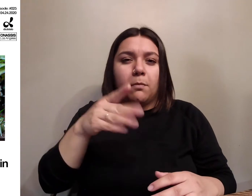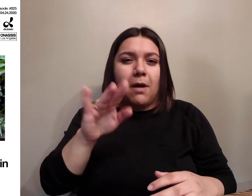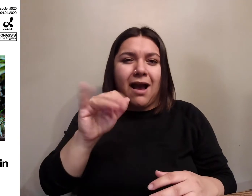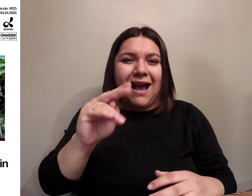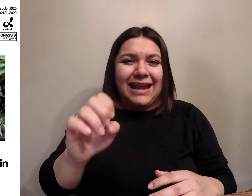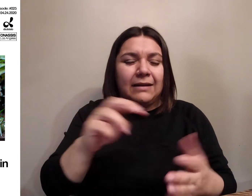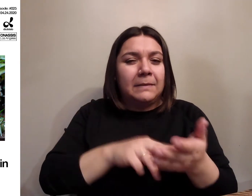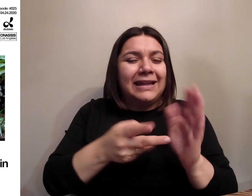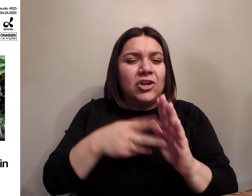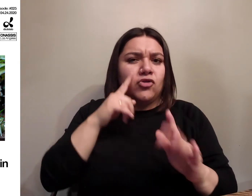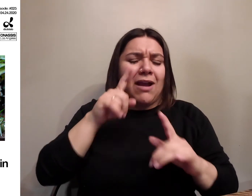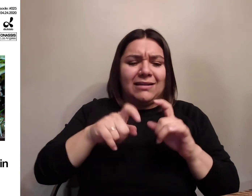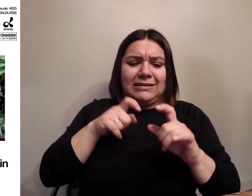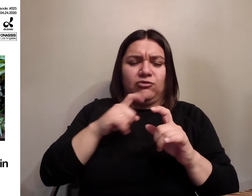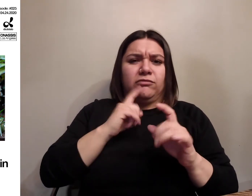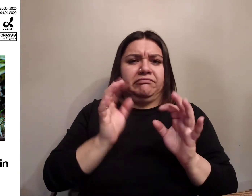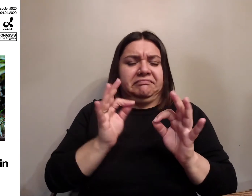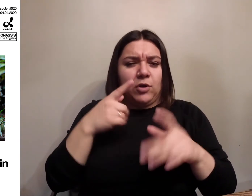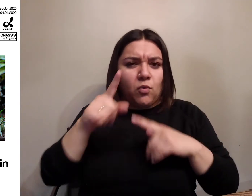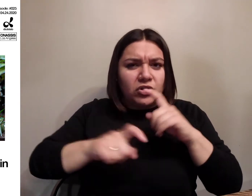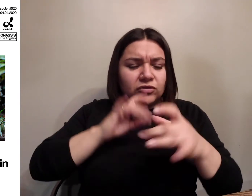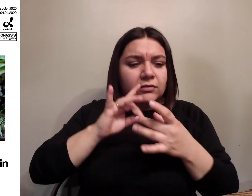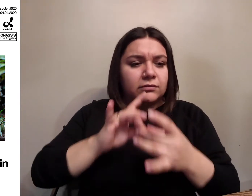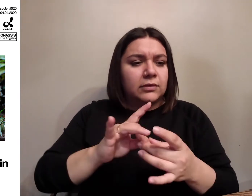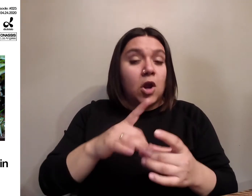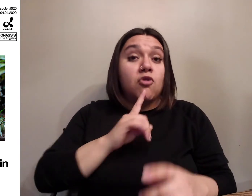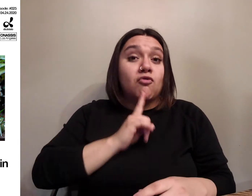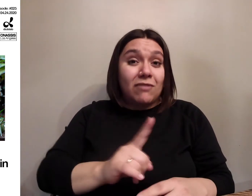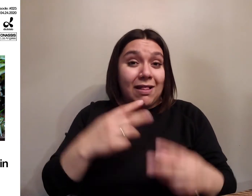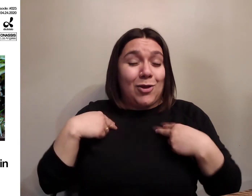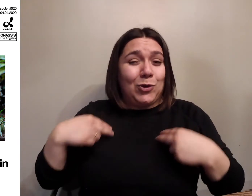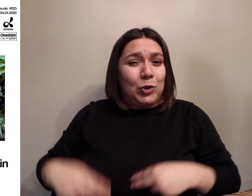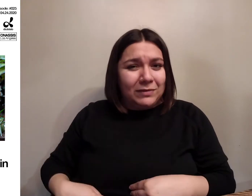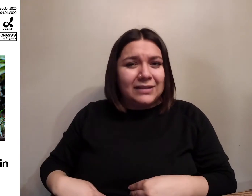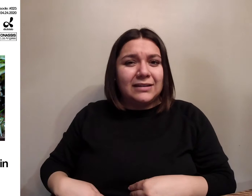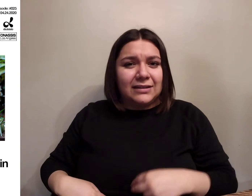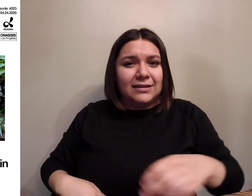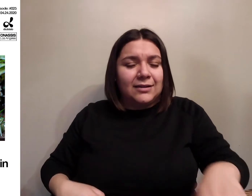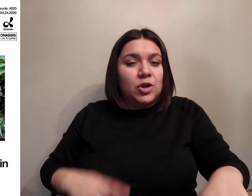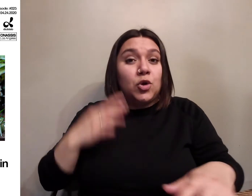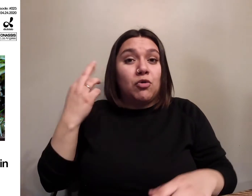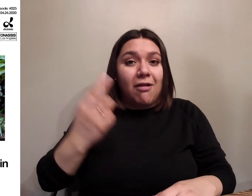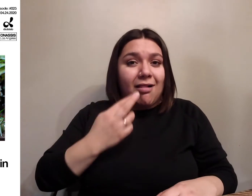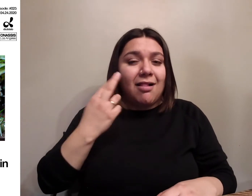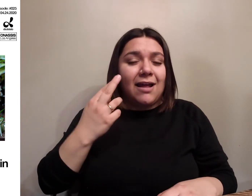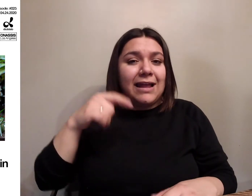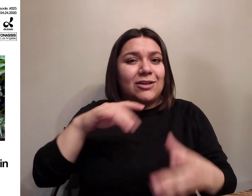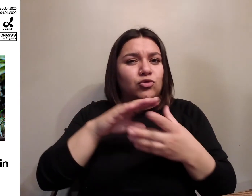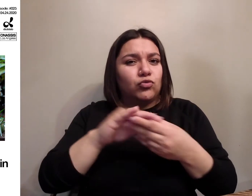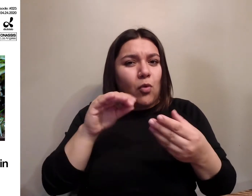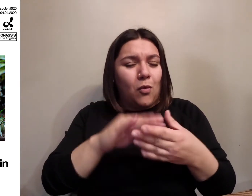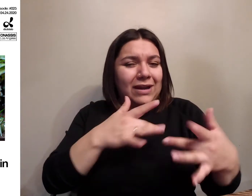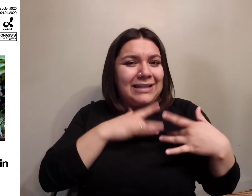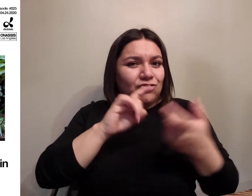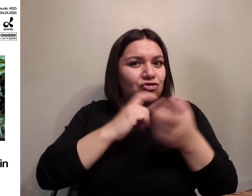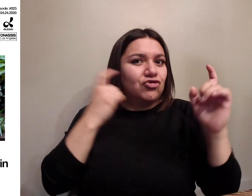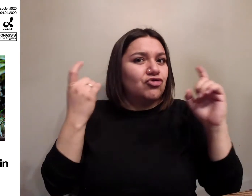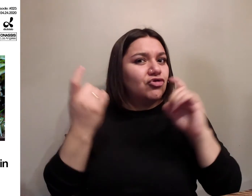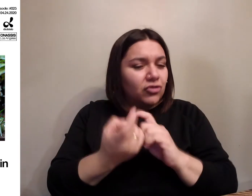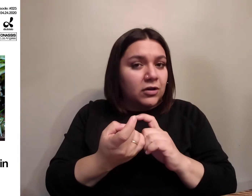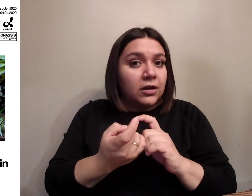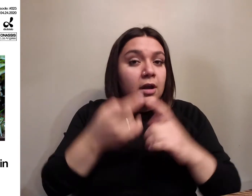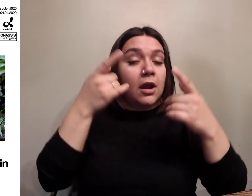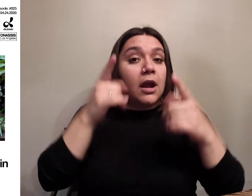sex market, slavery market? So when you ask these seemingly small questions about